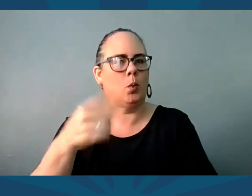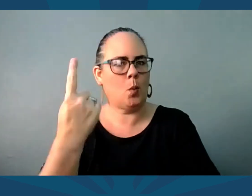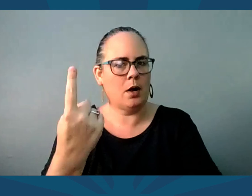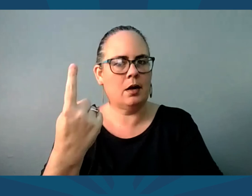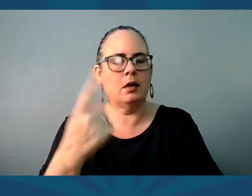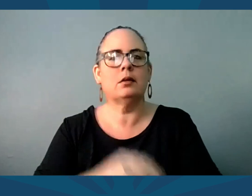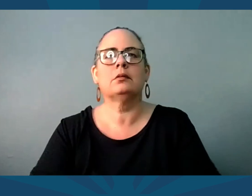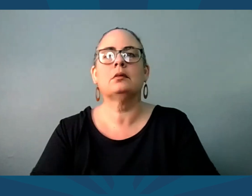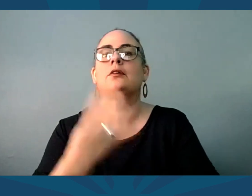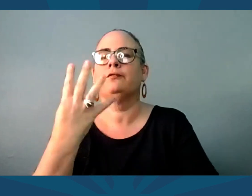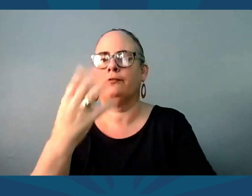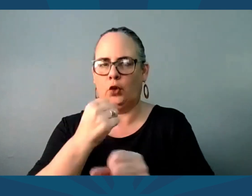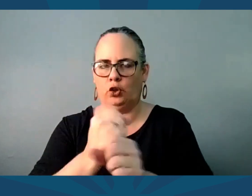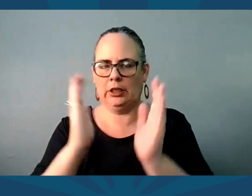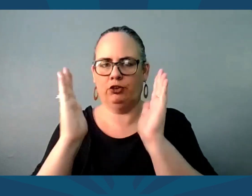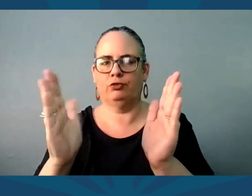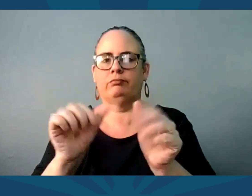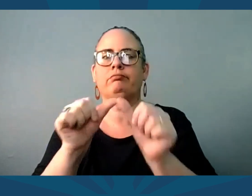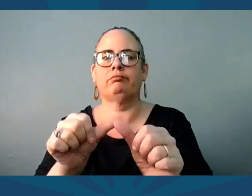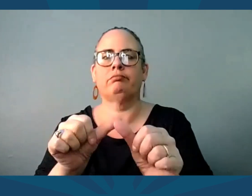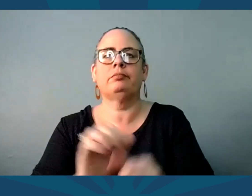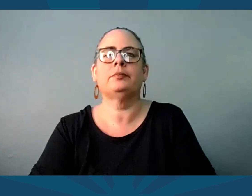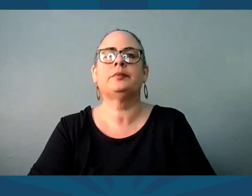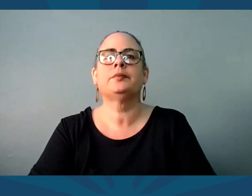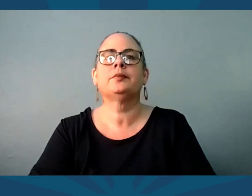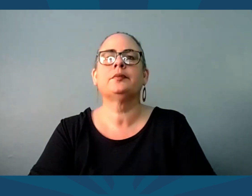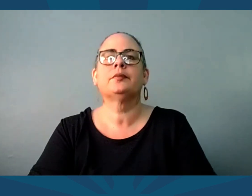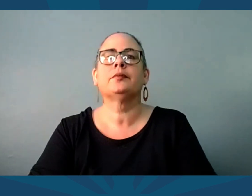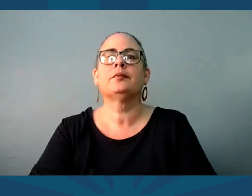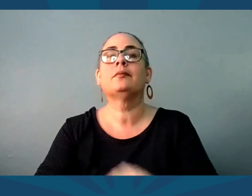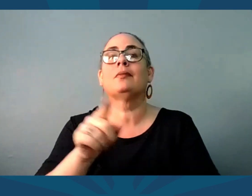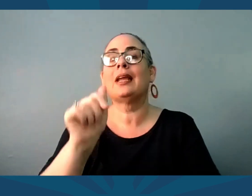Attorney General, vote for one, 4-year term.